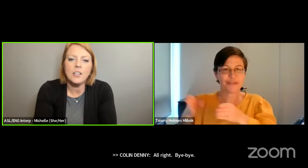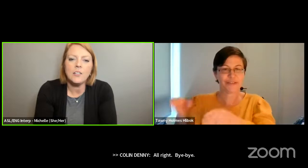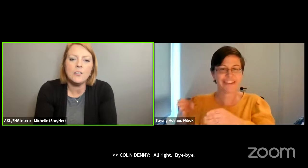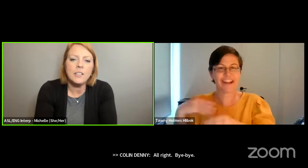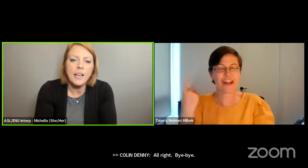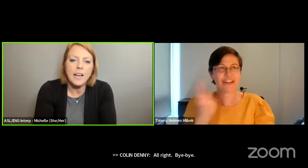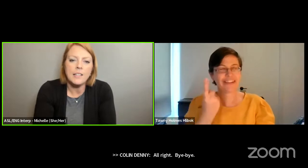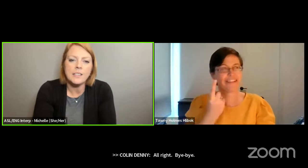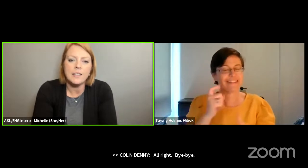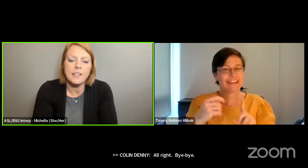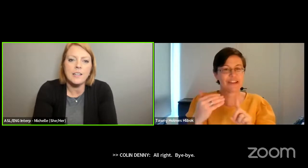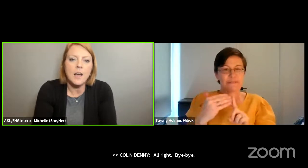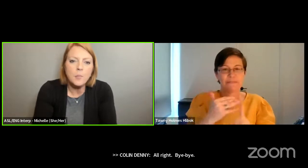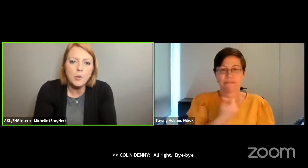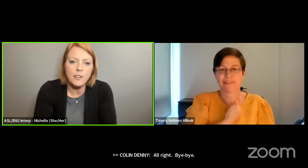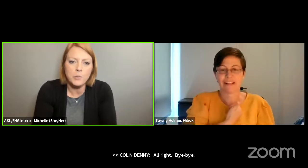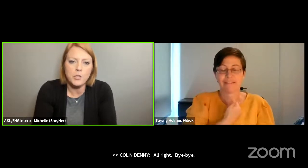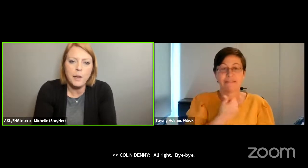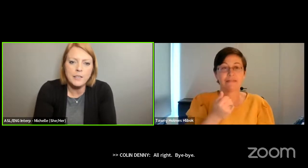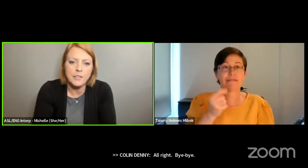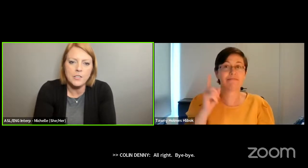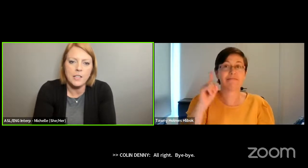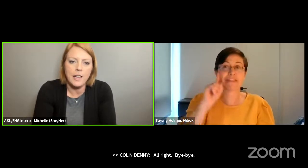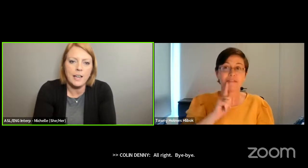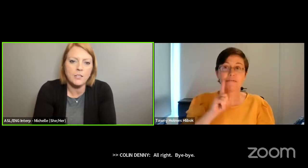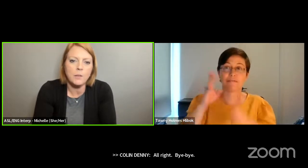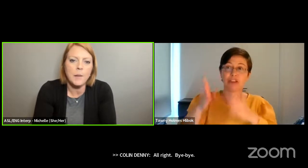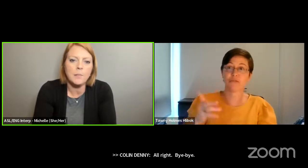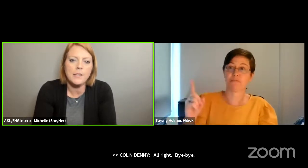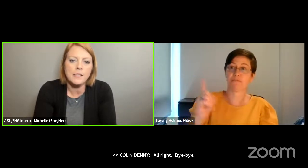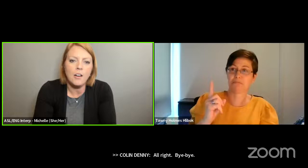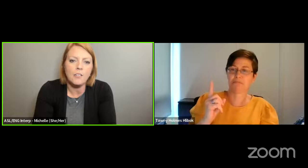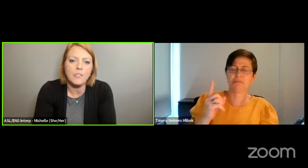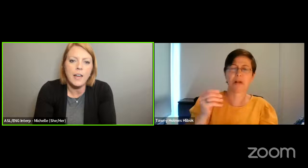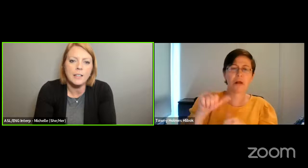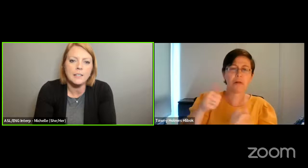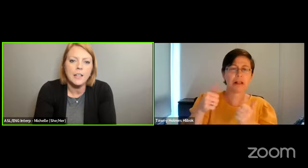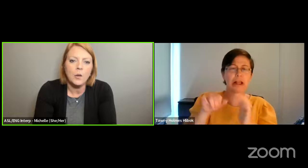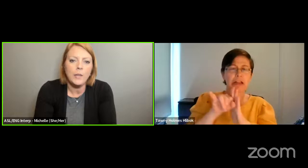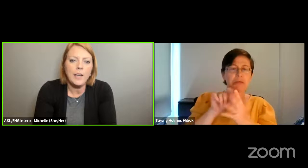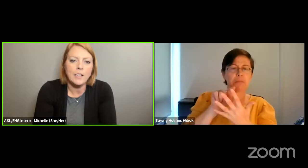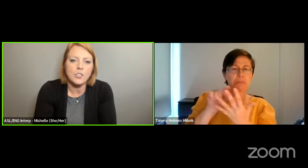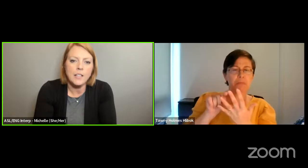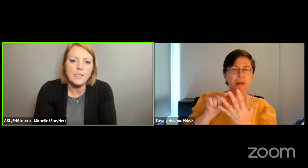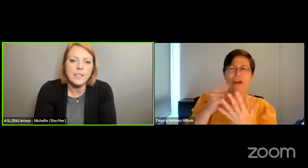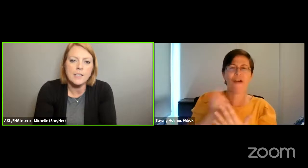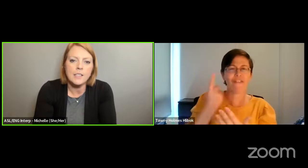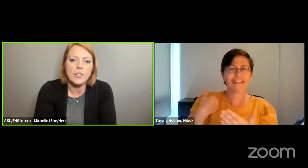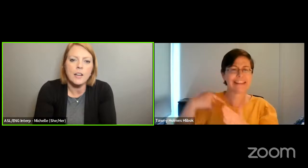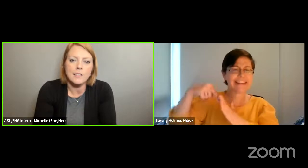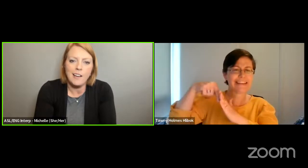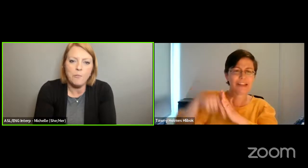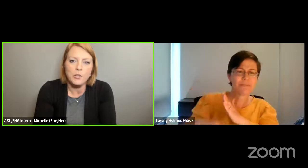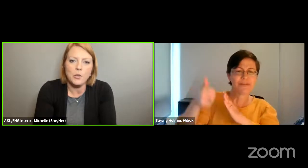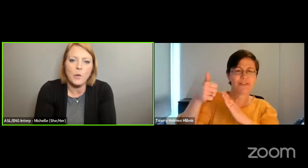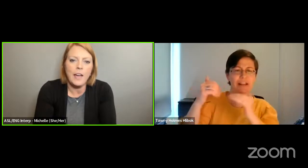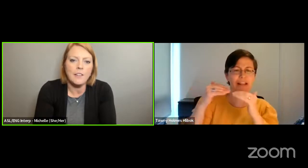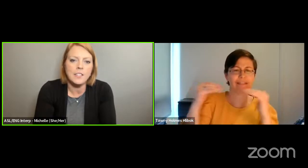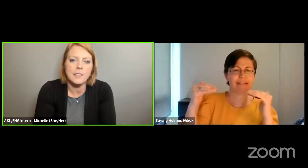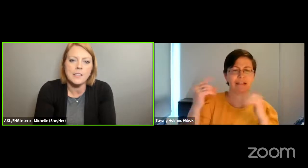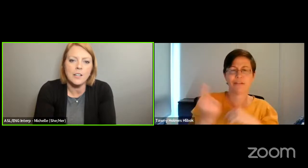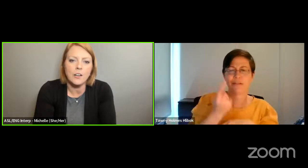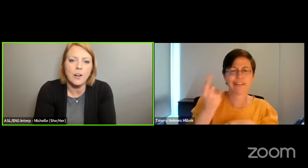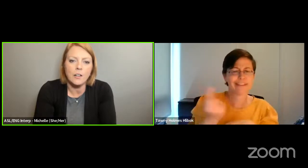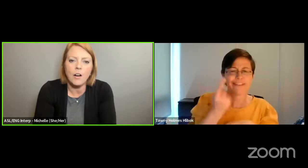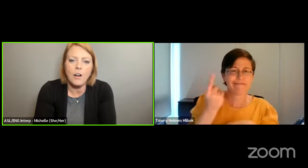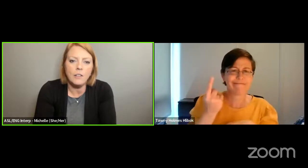I didn't realize the number of perspectives, and I had to remind myself that we can't just consider a deaf person, we have